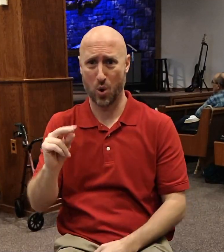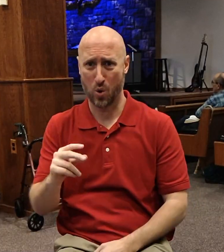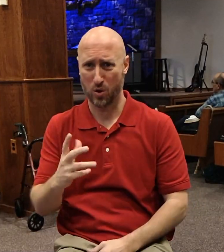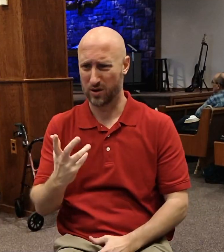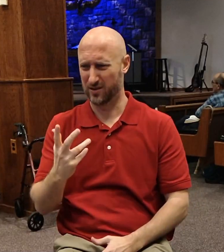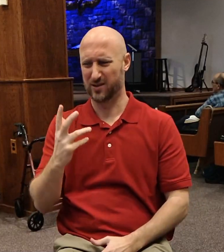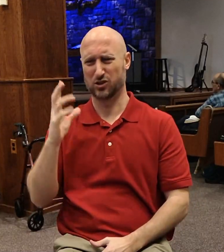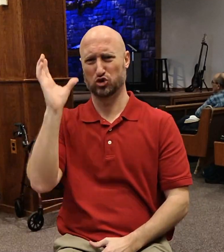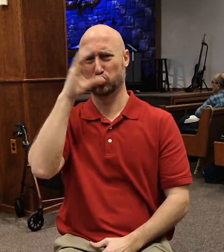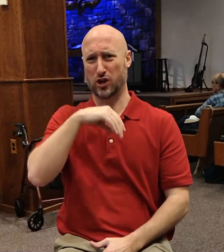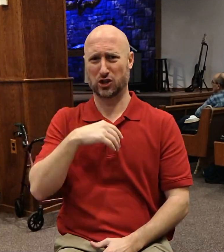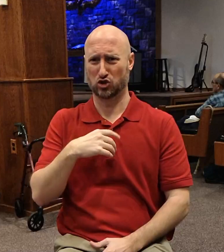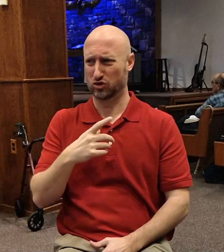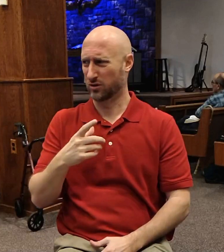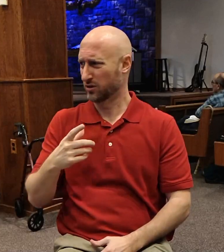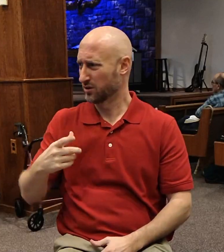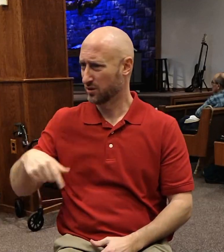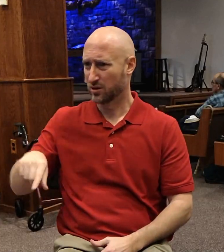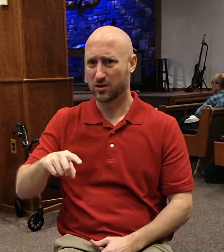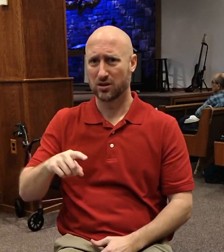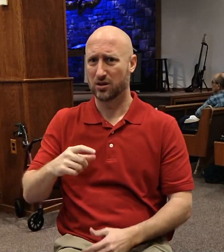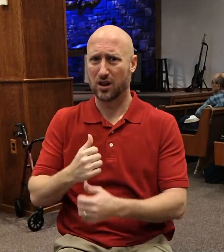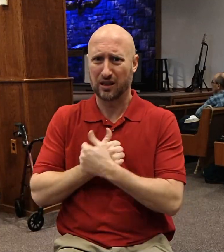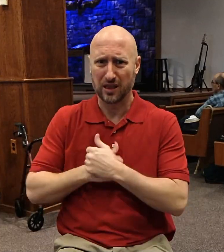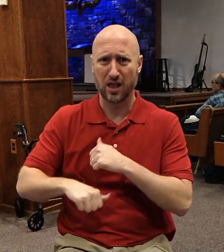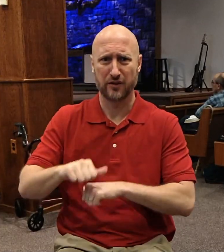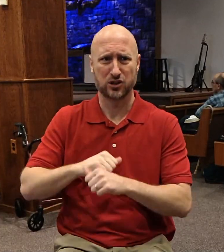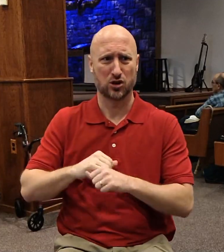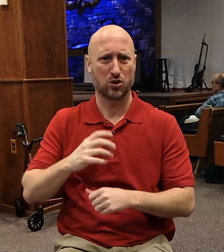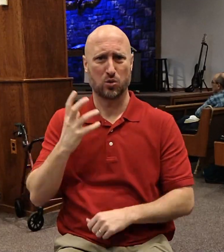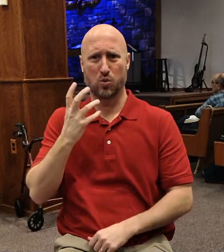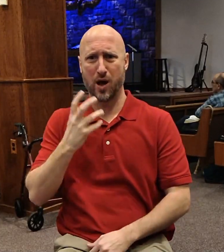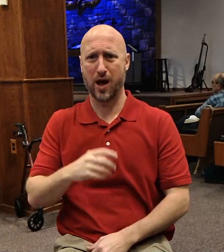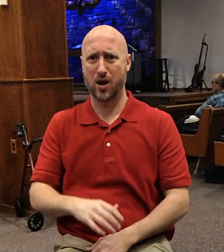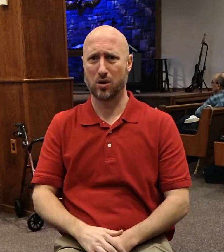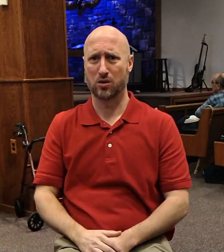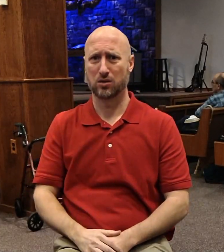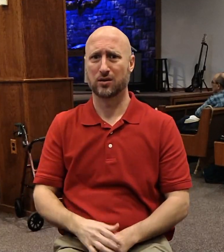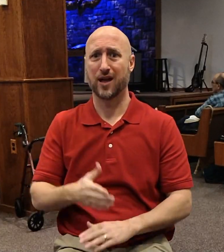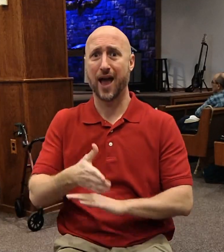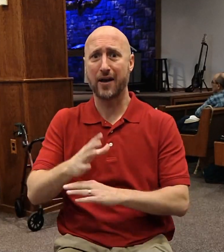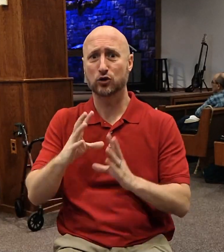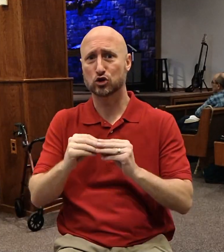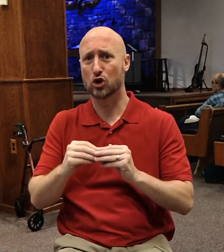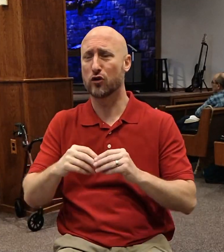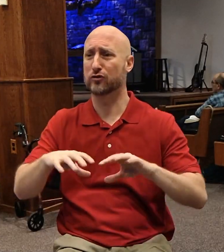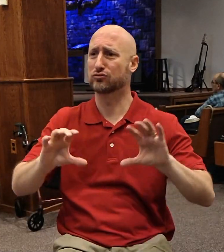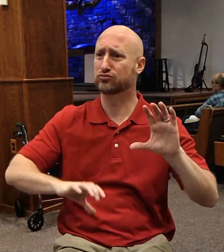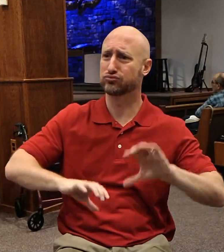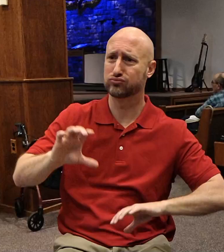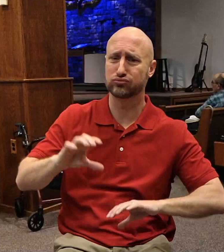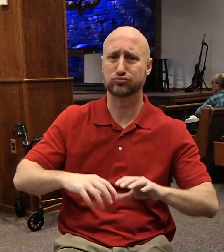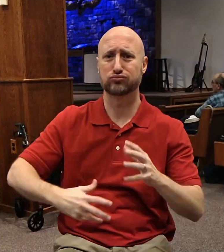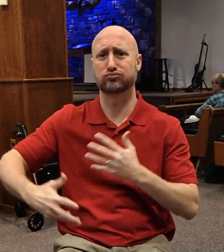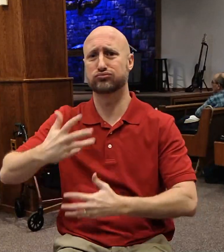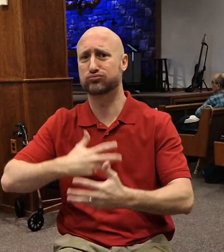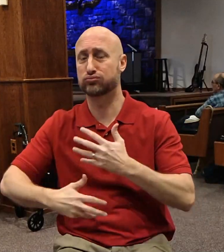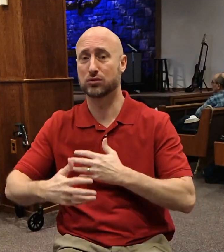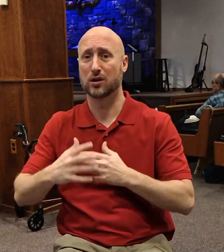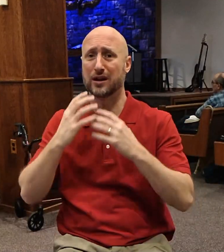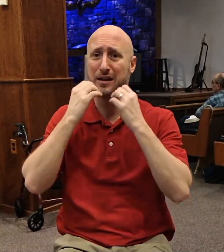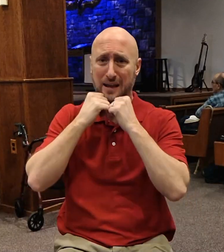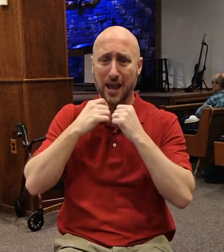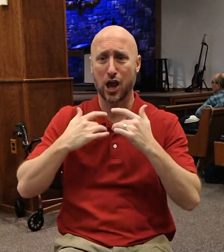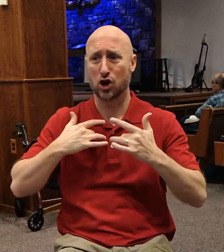us to be here and worship for us the fellowship that breaks out at the end of the service the care and the concern 380